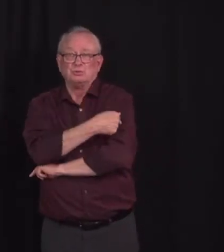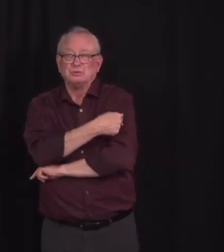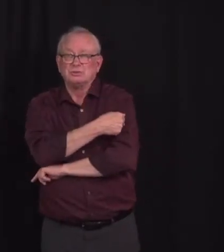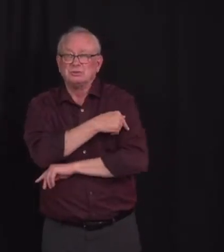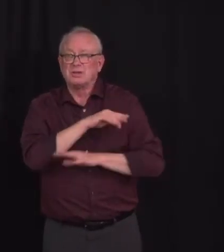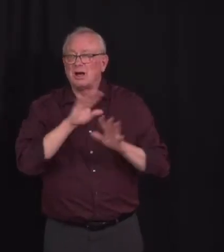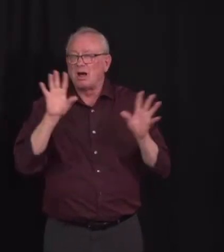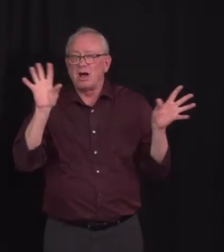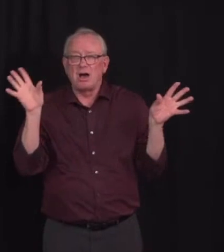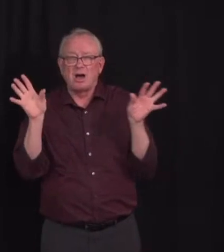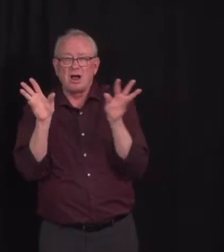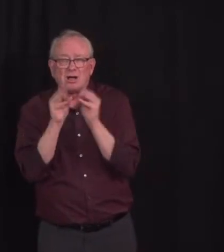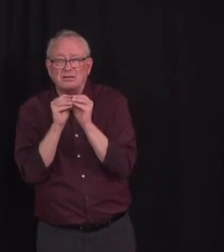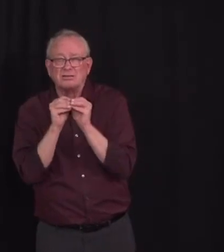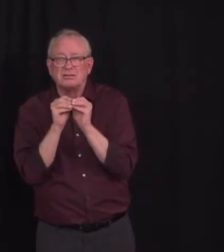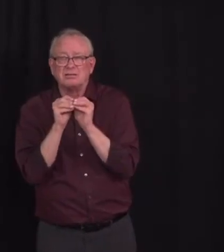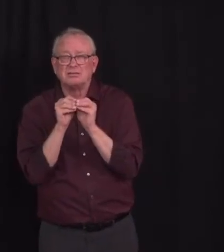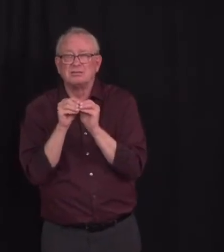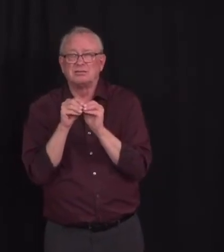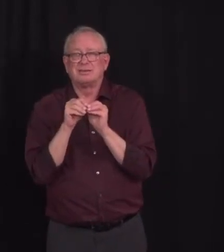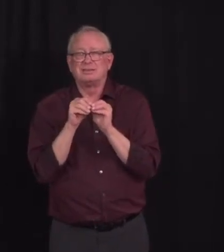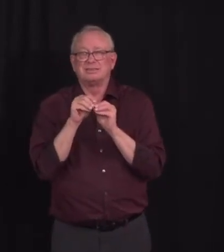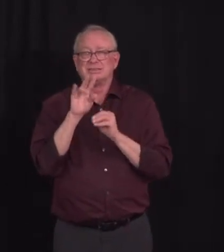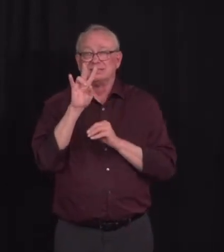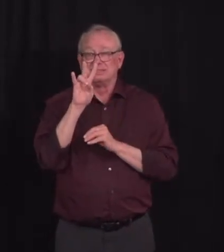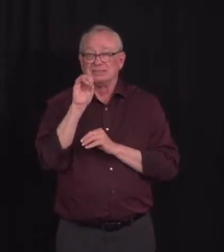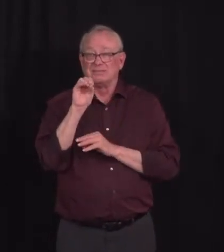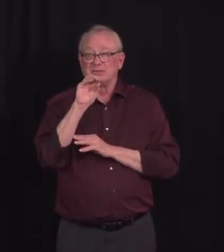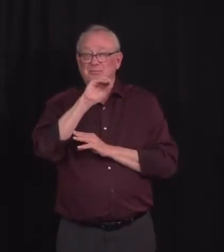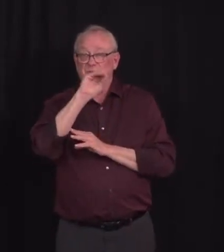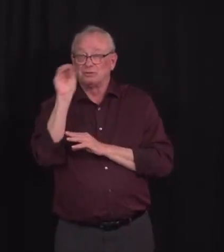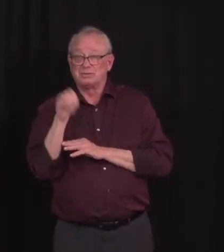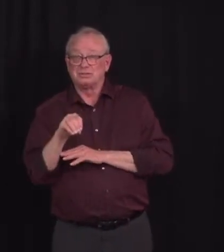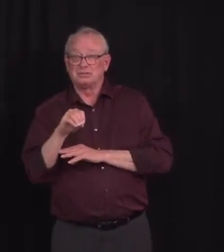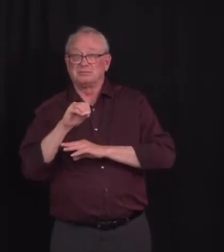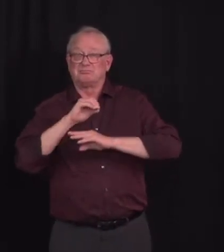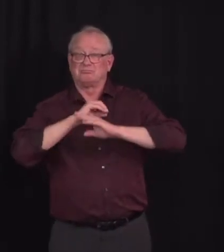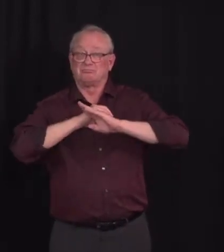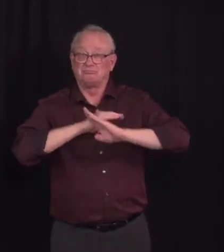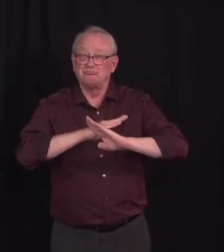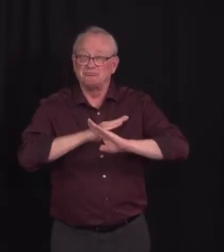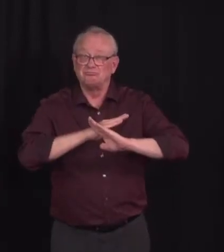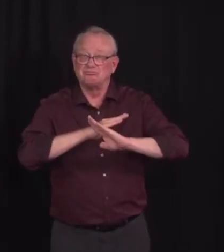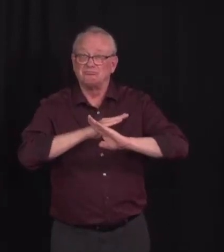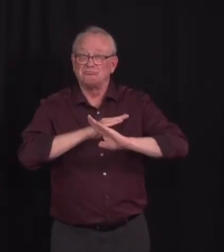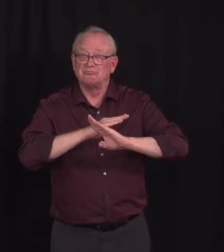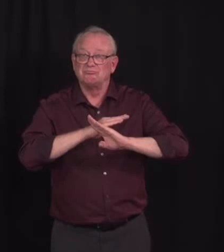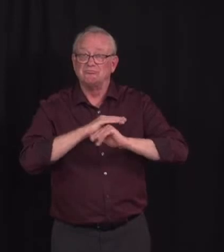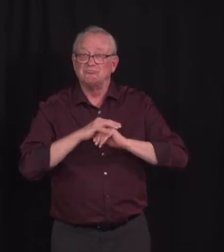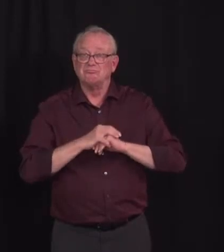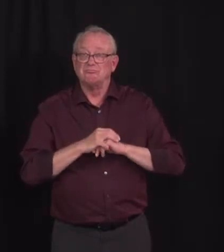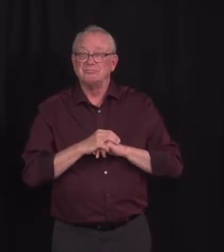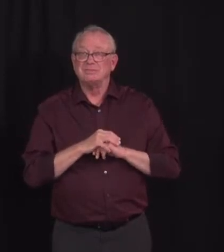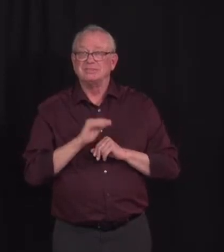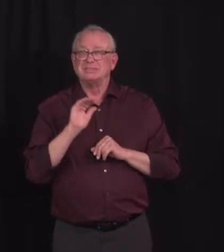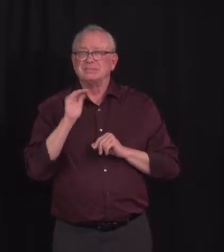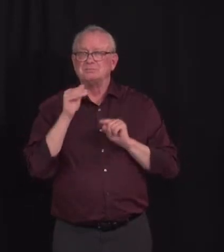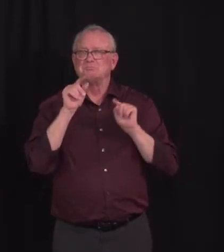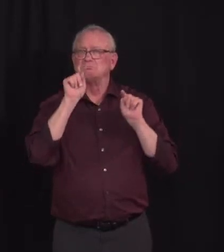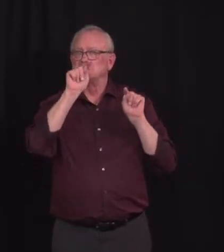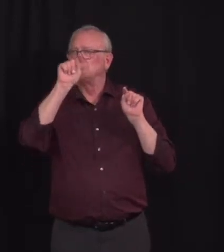combined would get us to that 70% protection, which was seen to be effective in other jurisdictions when they were